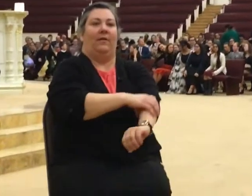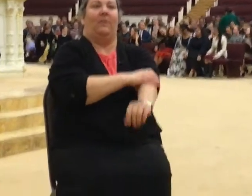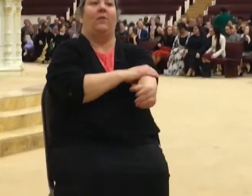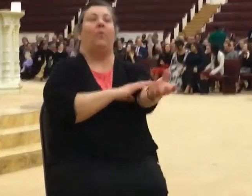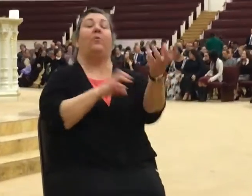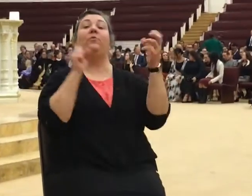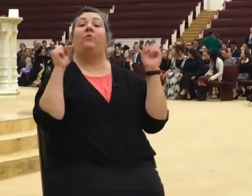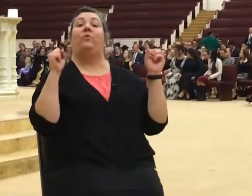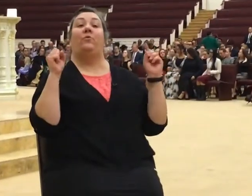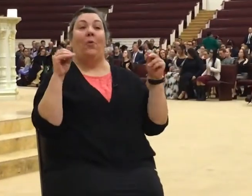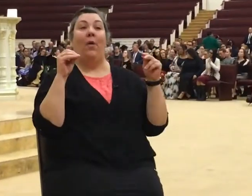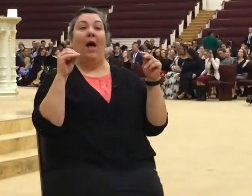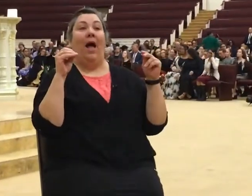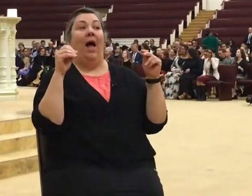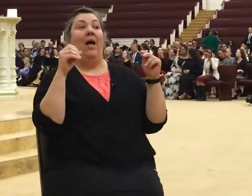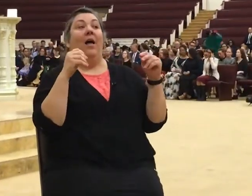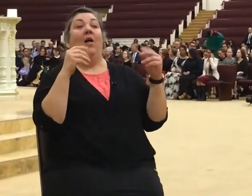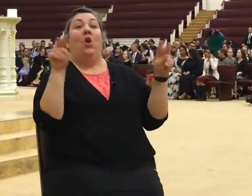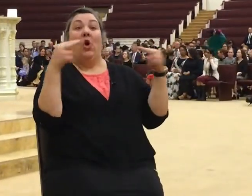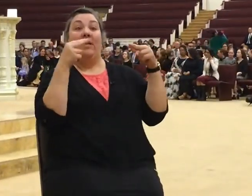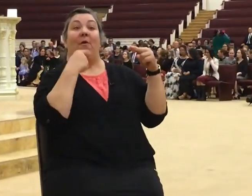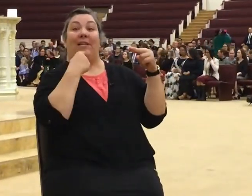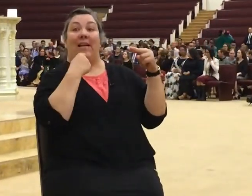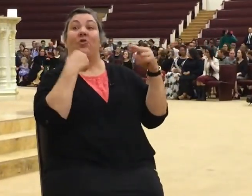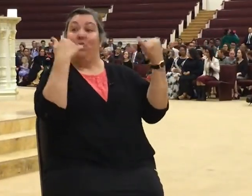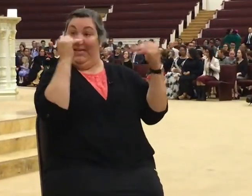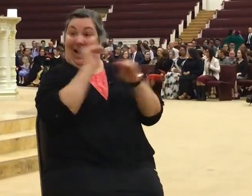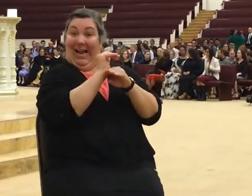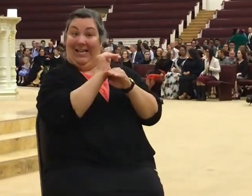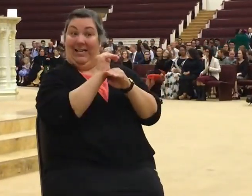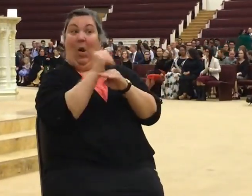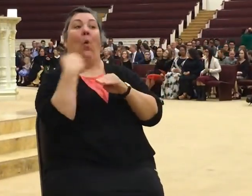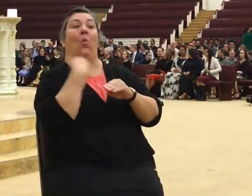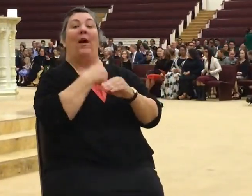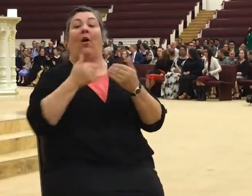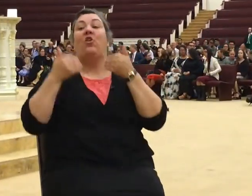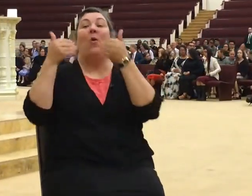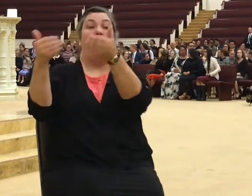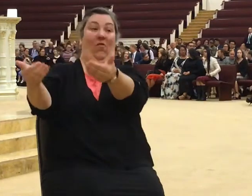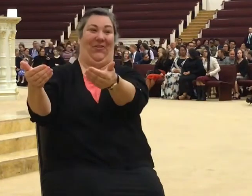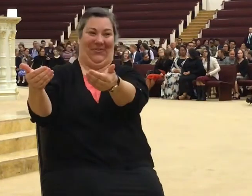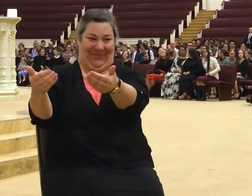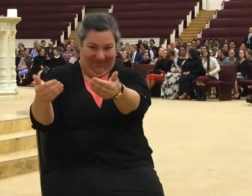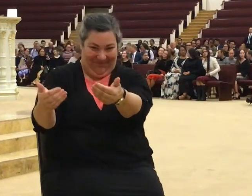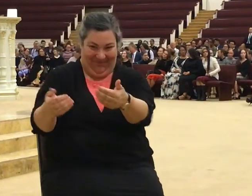So, look at somebody and say, tonight, we go over.